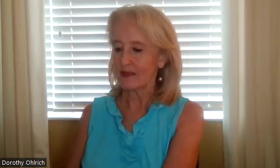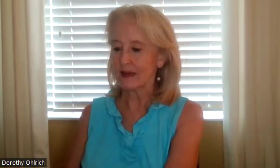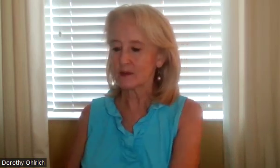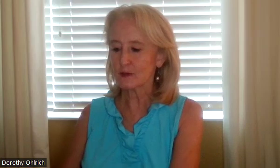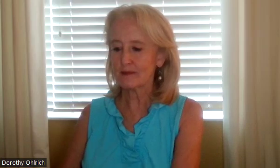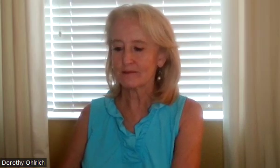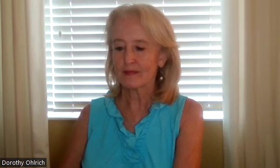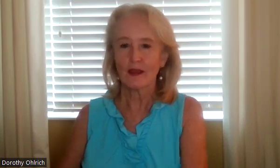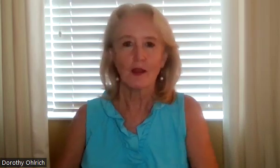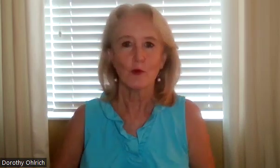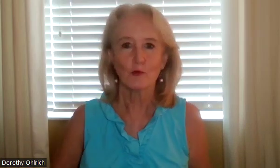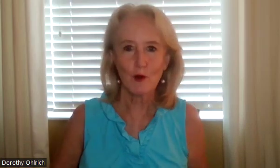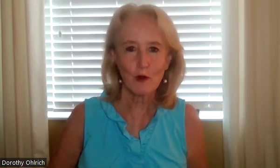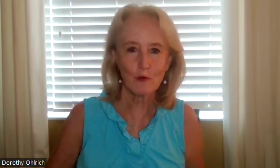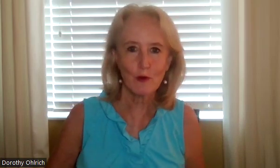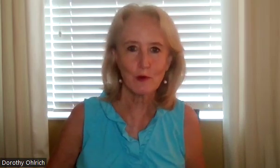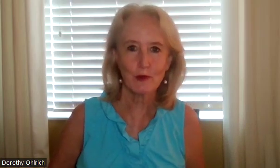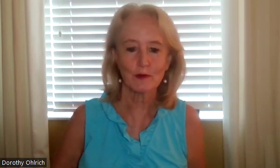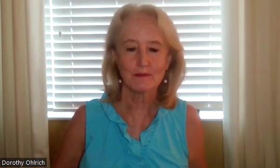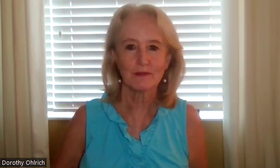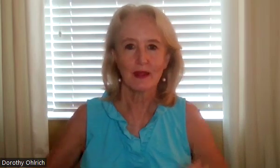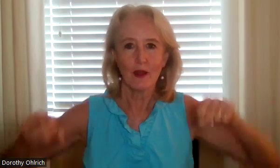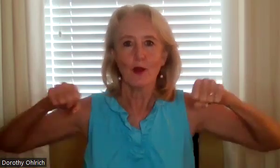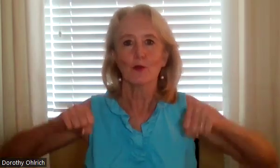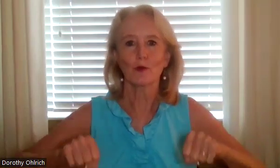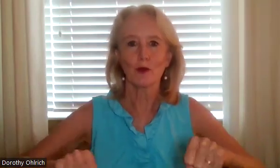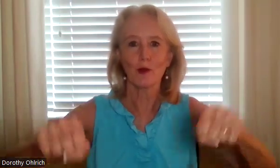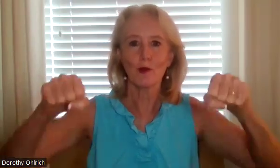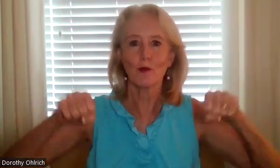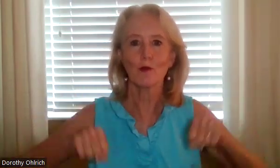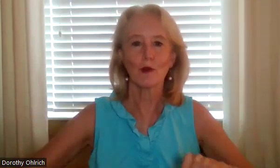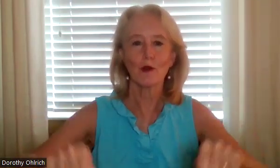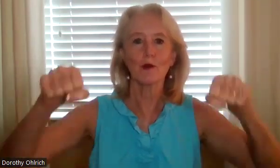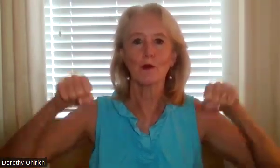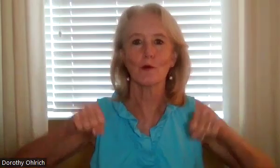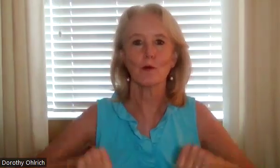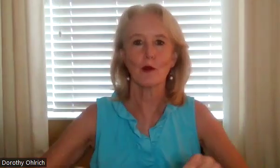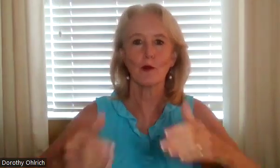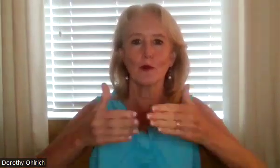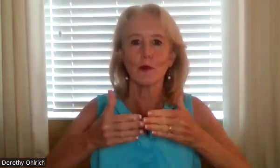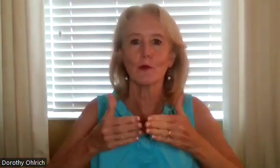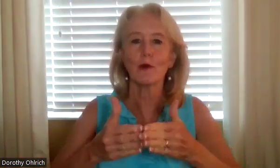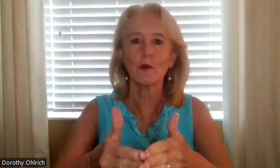The next one, row, row, row your boat. Row, row, row your